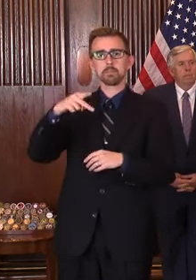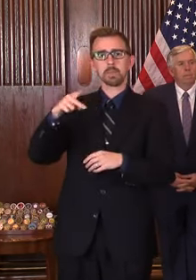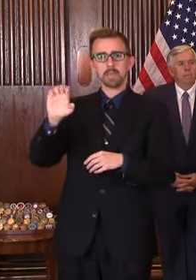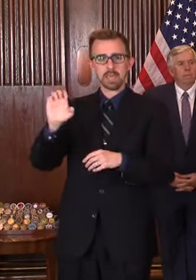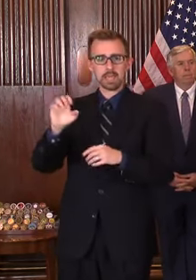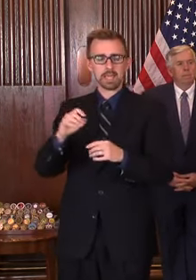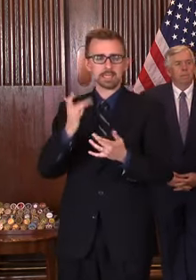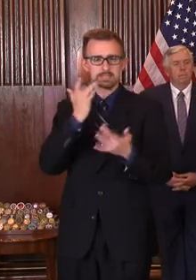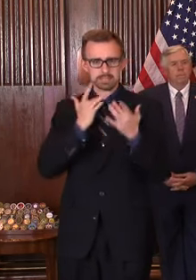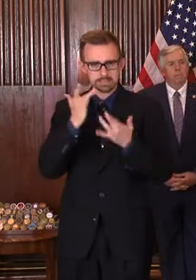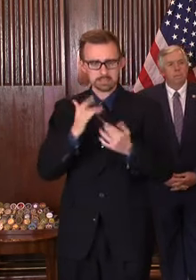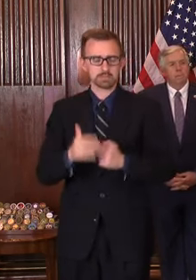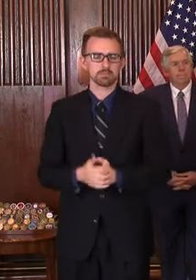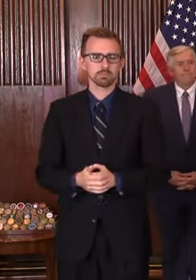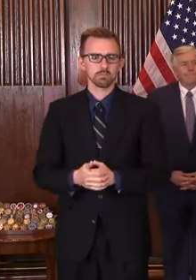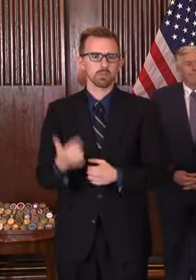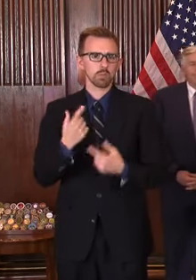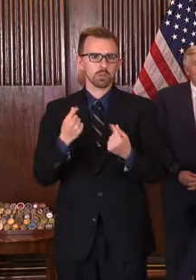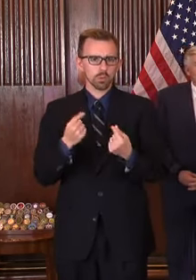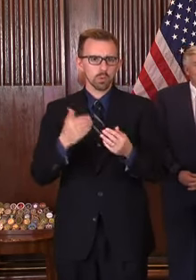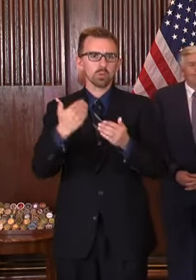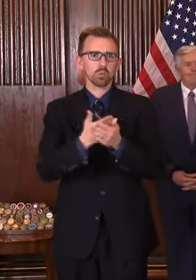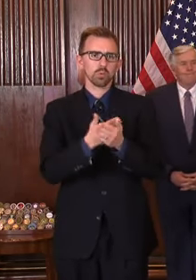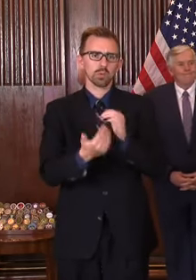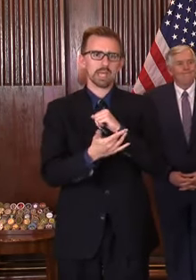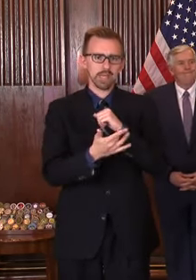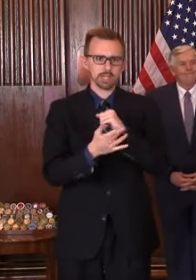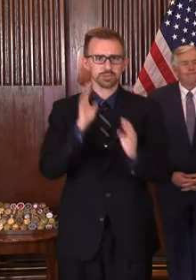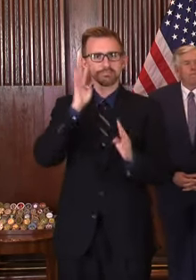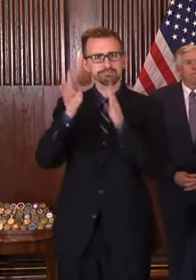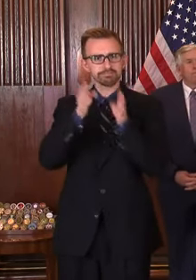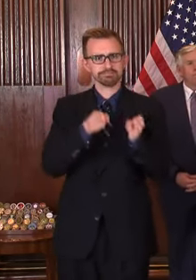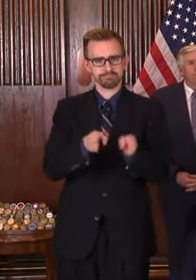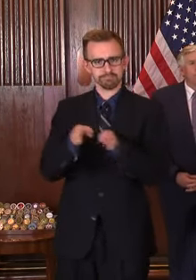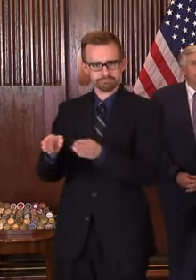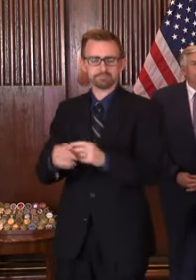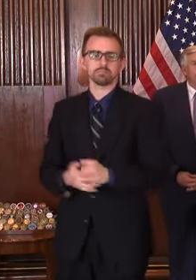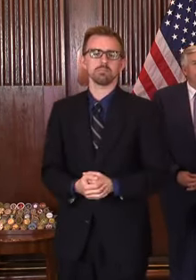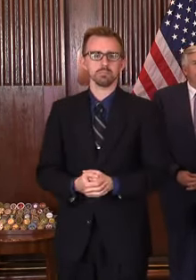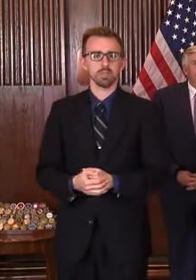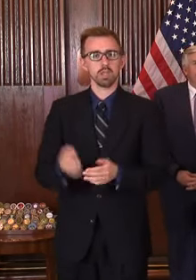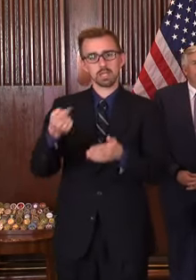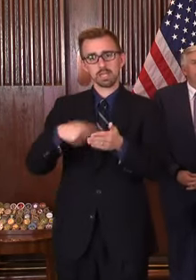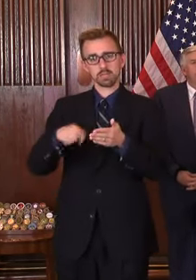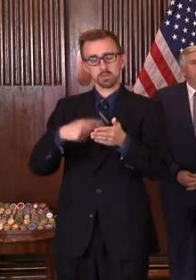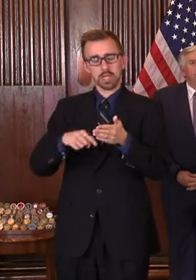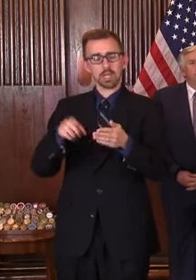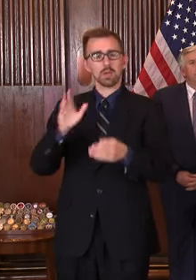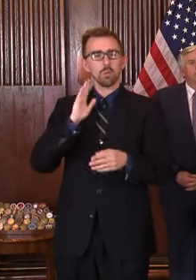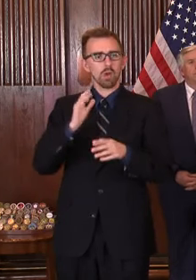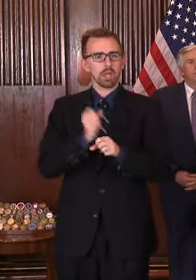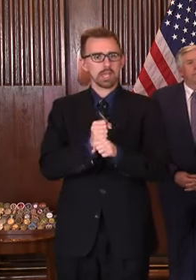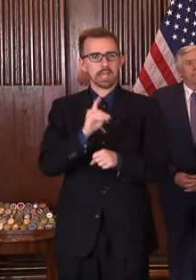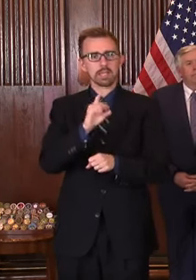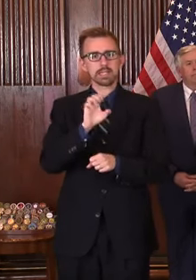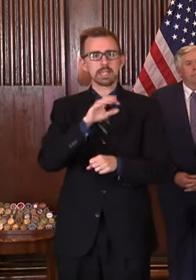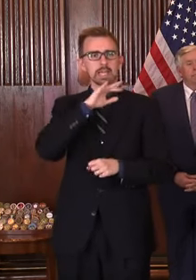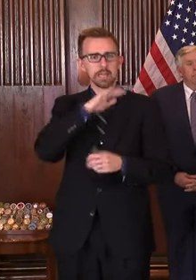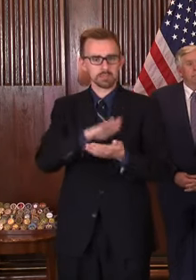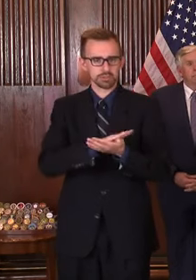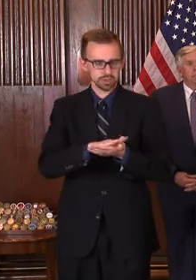shortage with innovative and new technology. As the governor mentioned, next week we'll be receiving a decontamination system